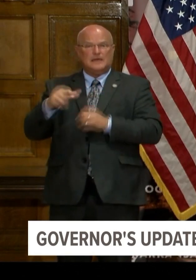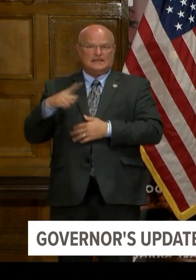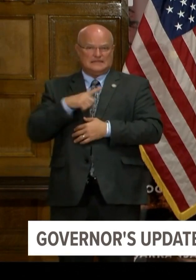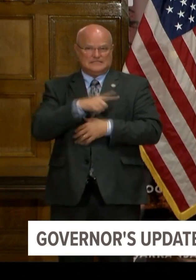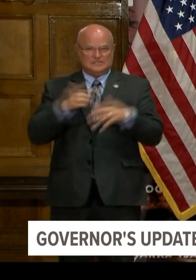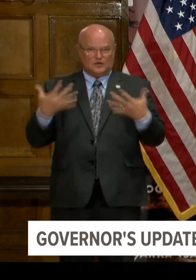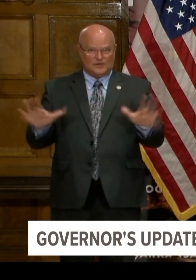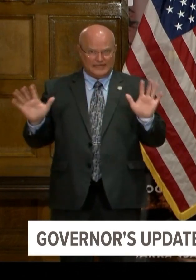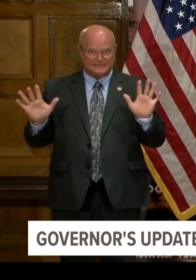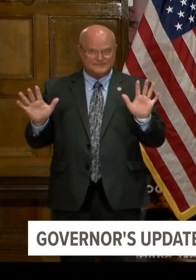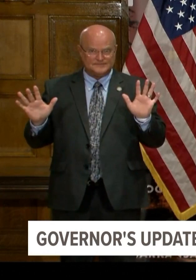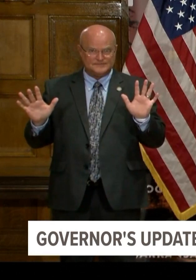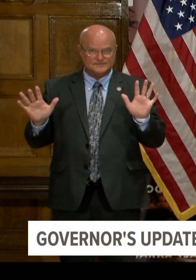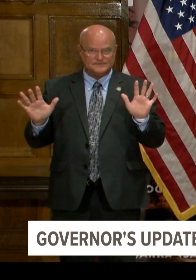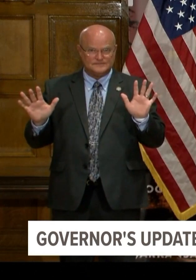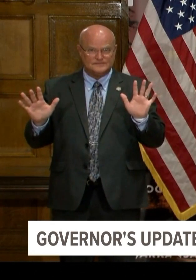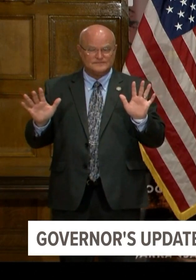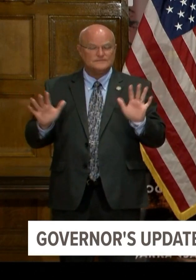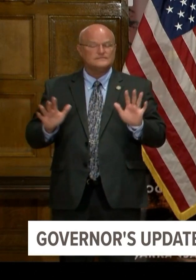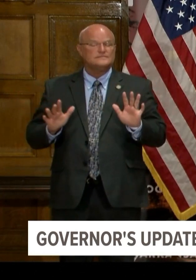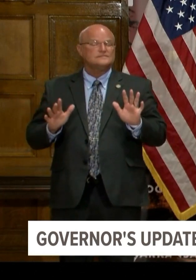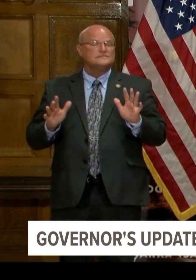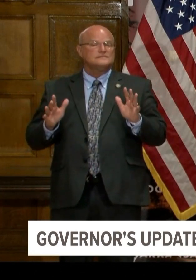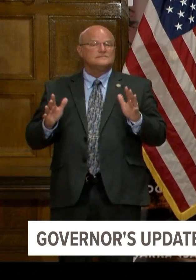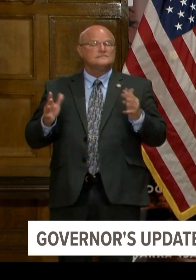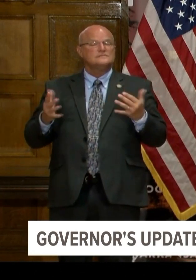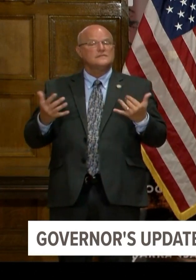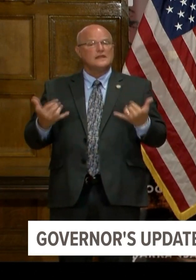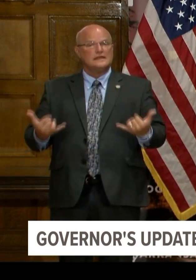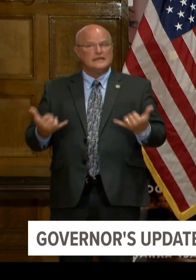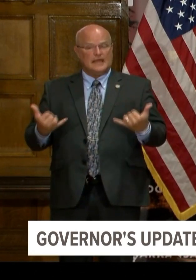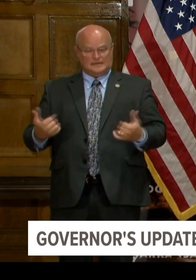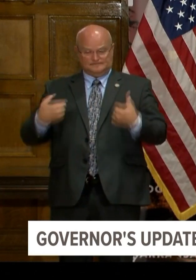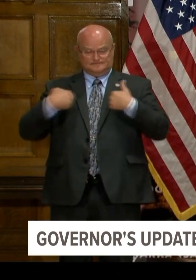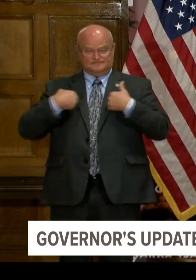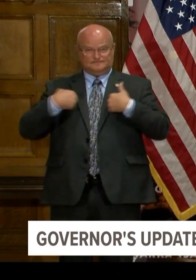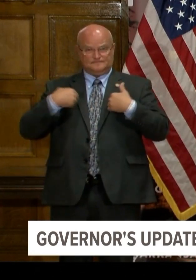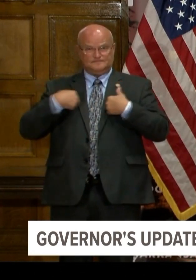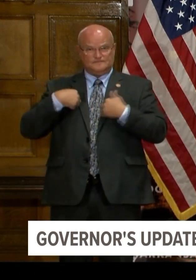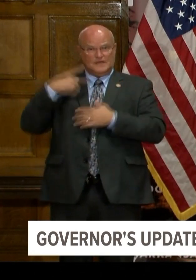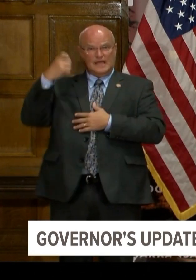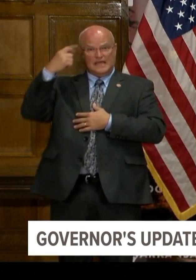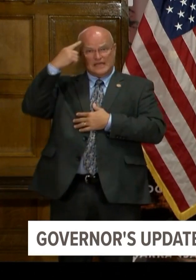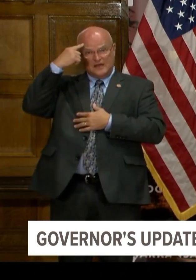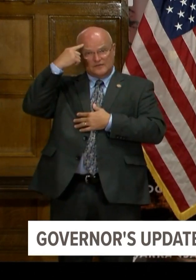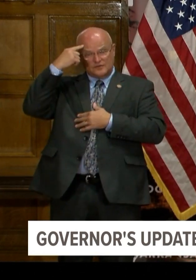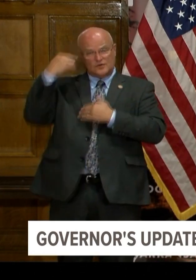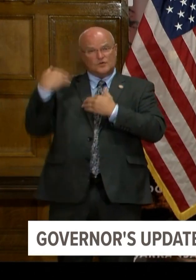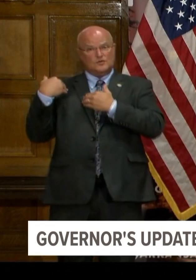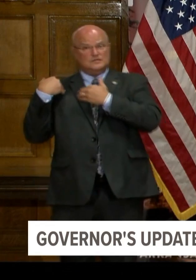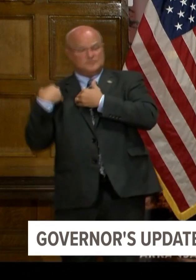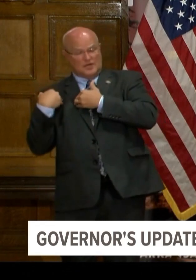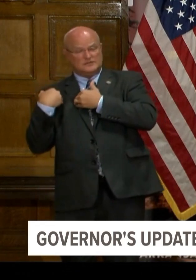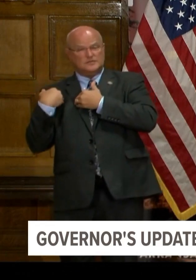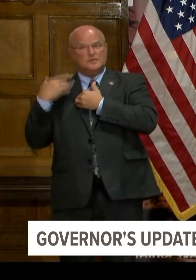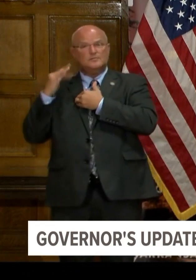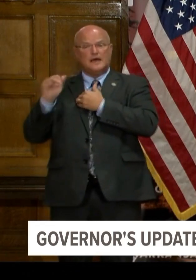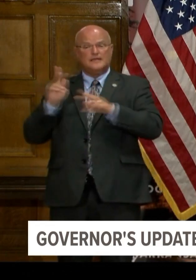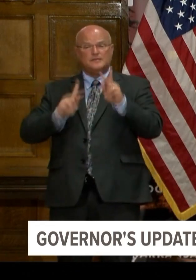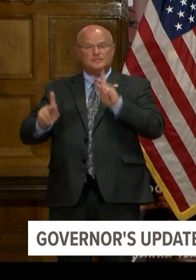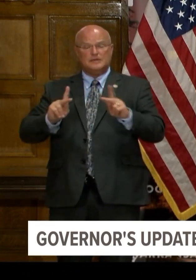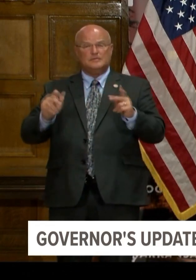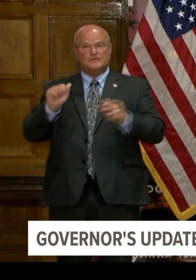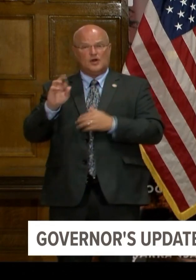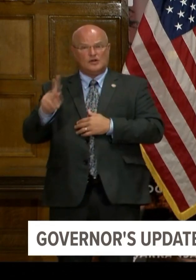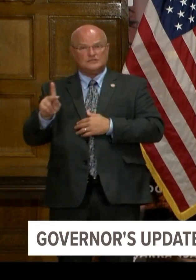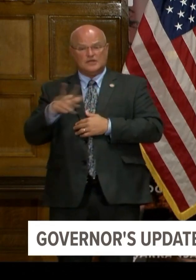Assembly. Now, I, as governor, am accountable to the people of Arkansas. I'm elected by the people of